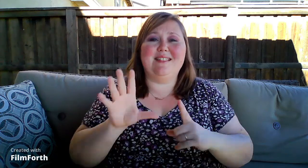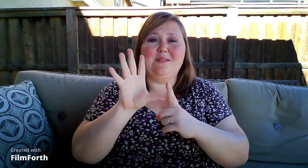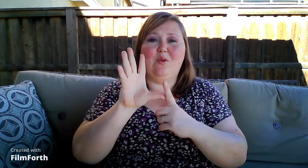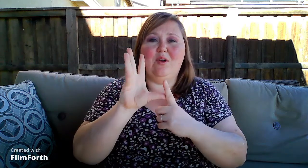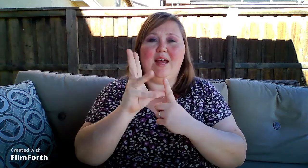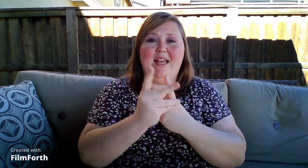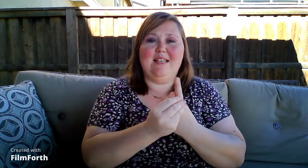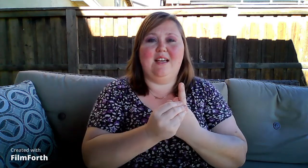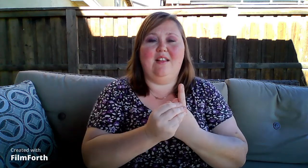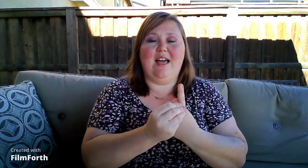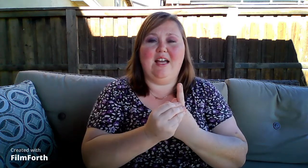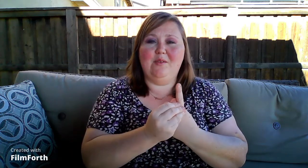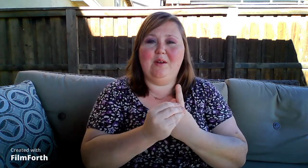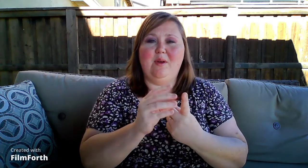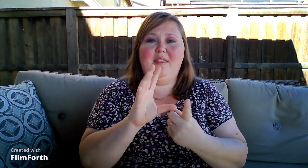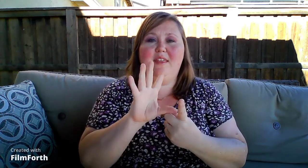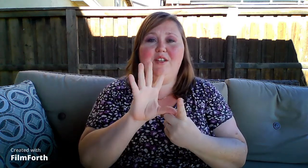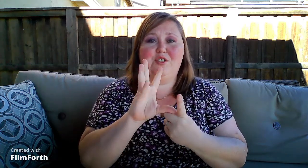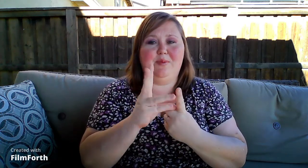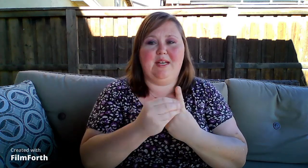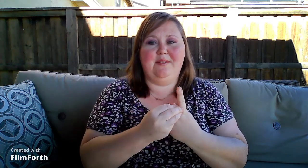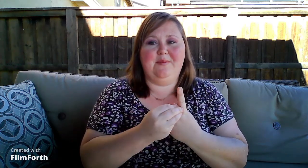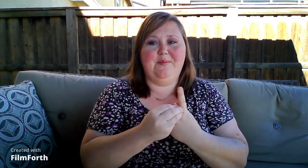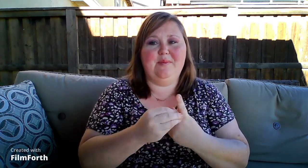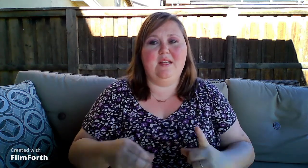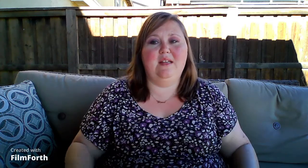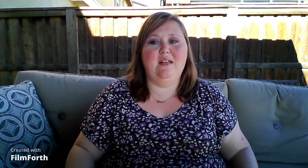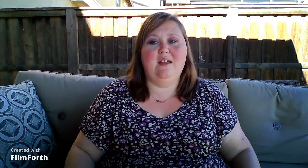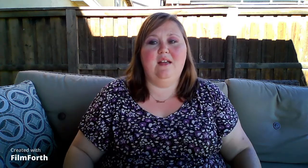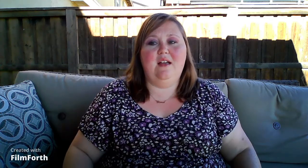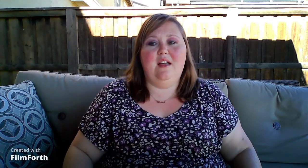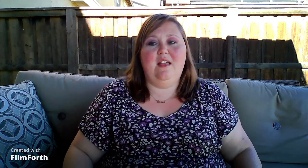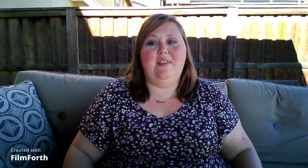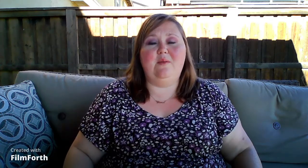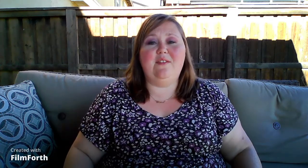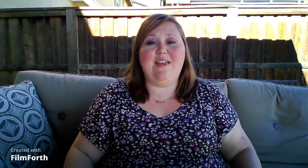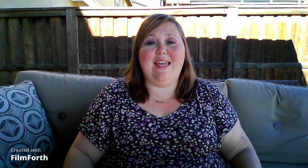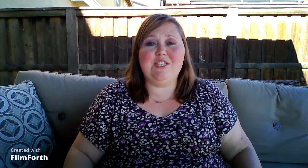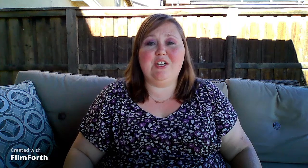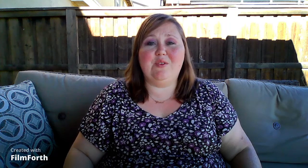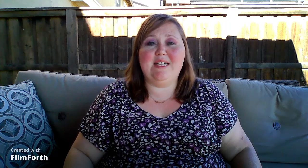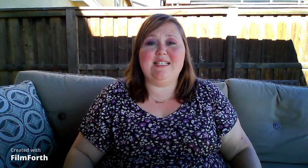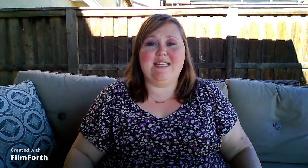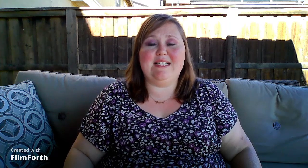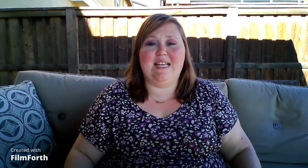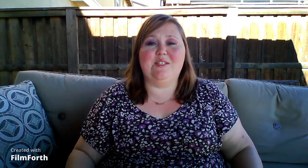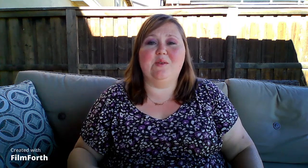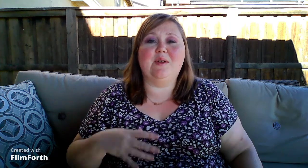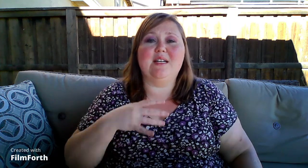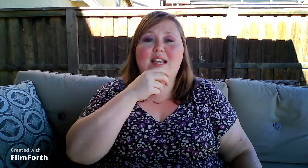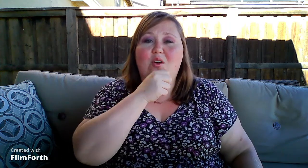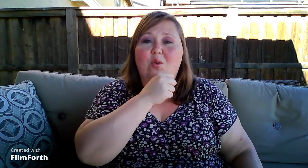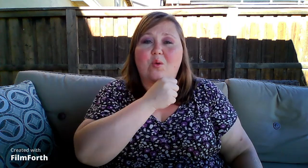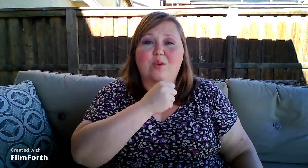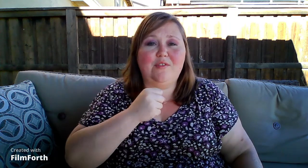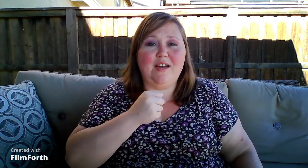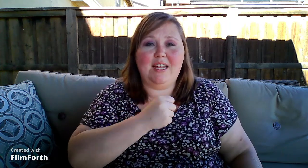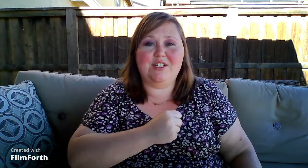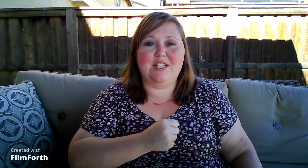This is more ASL accurate with interpreting. Then we have ancient Greek city-states. So we're going to sign old for